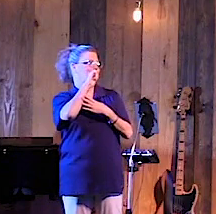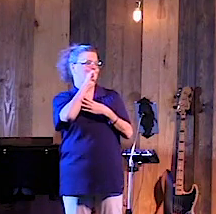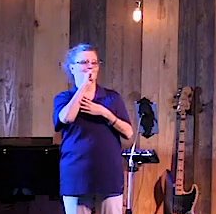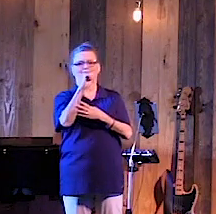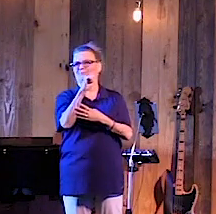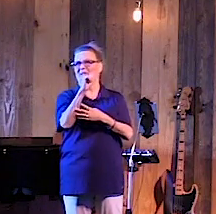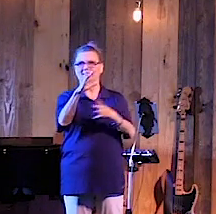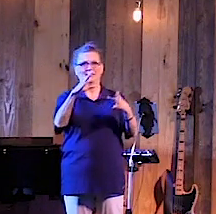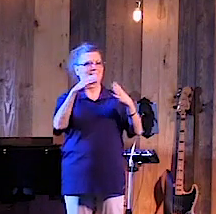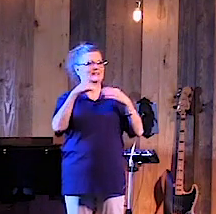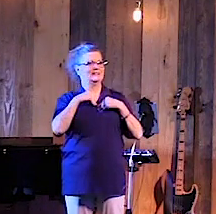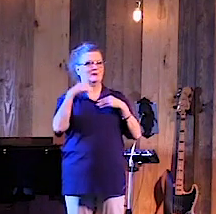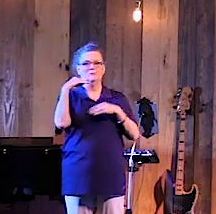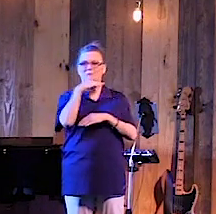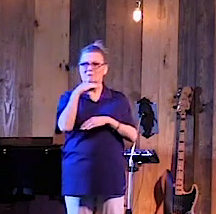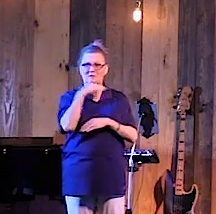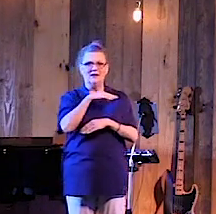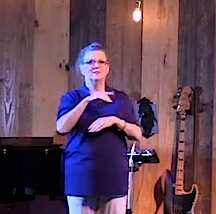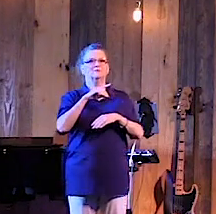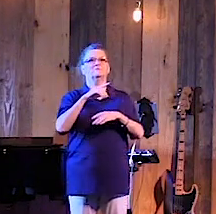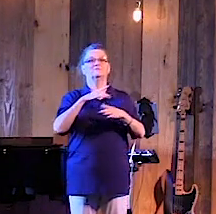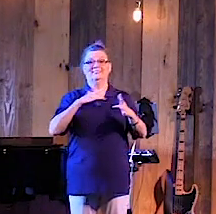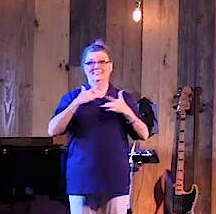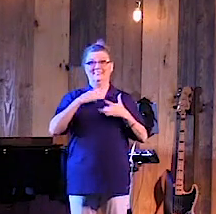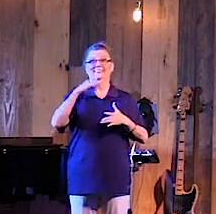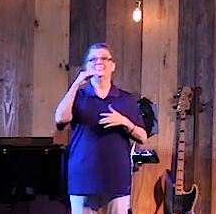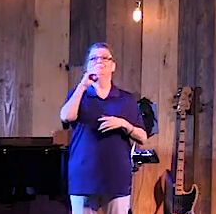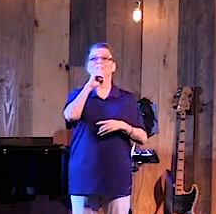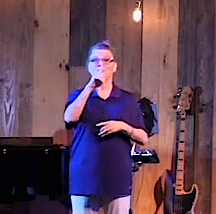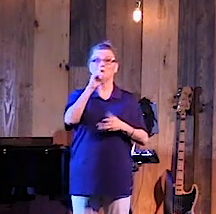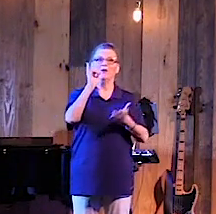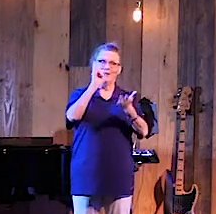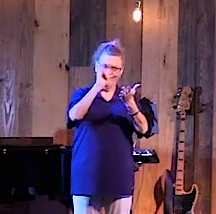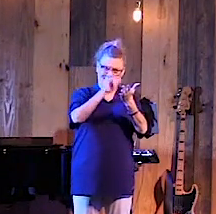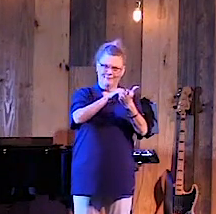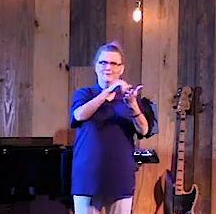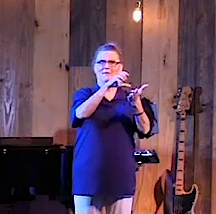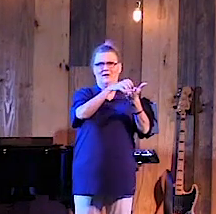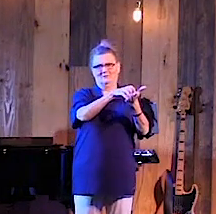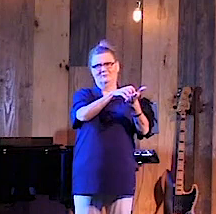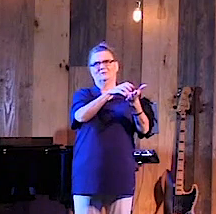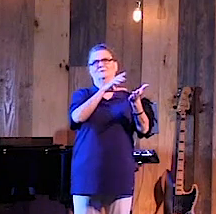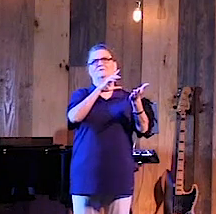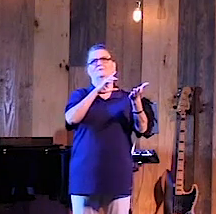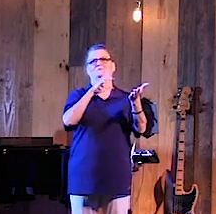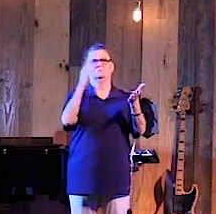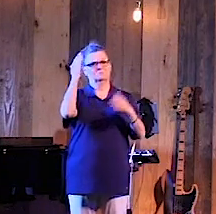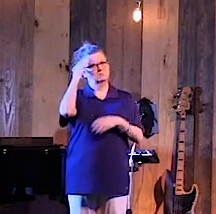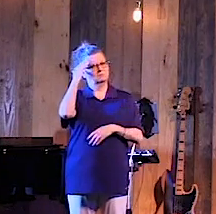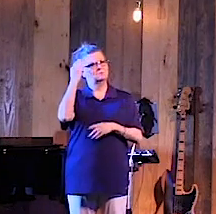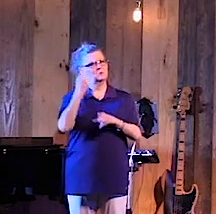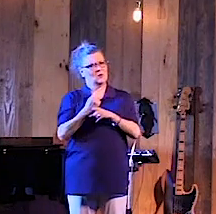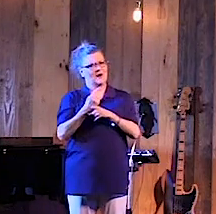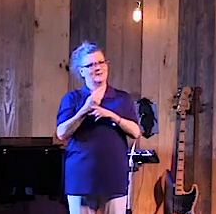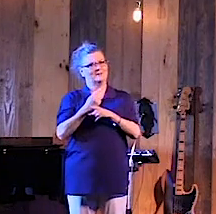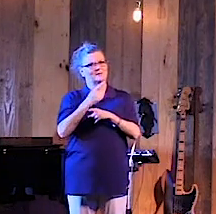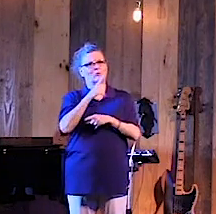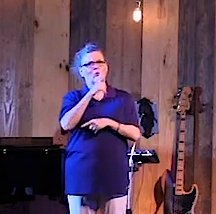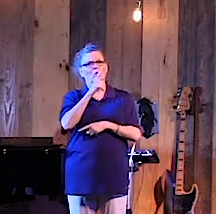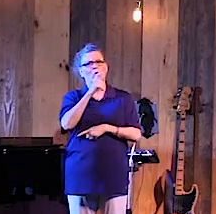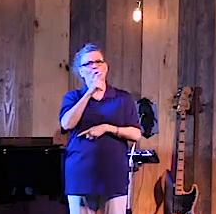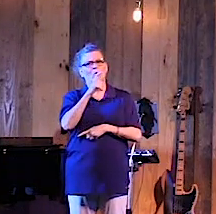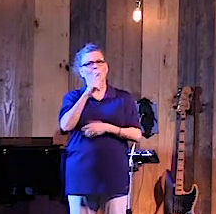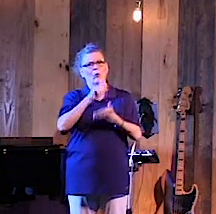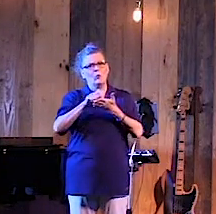iniquity, but rejoices in the truth, it never fails. That passage, it's super familiar, right? But guess who wrote that?